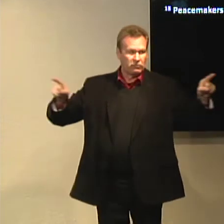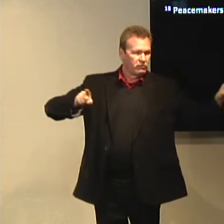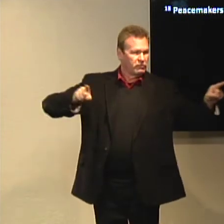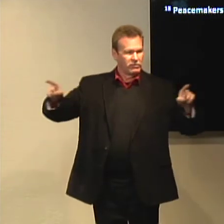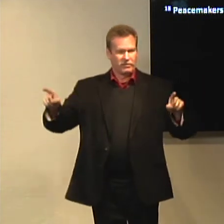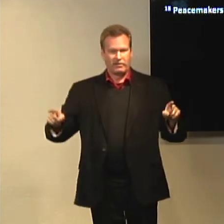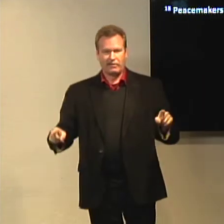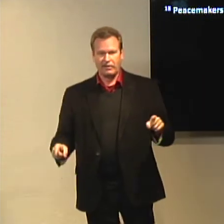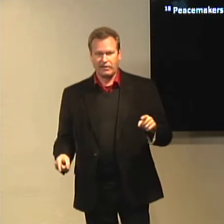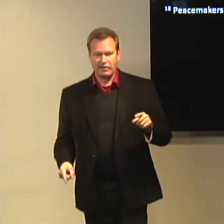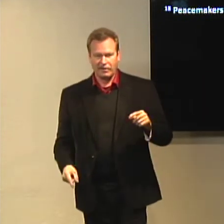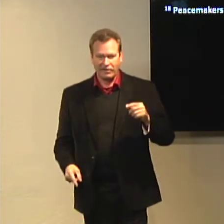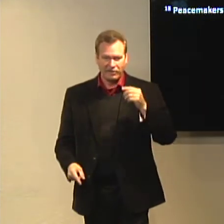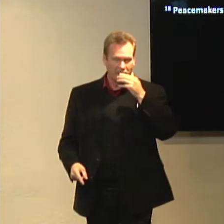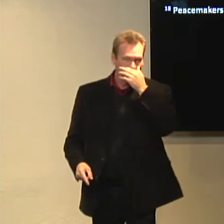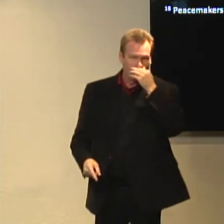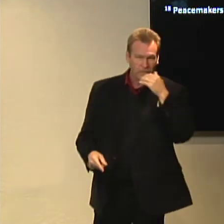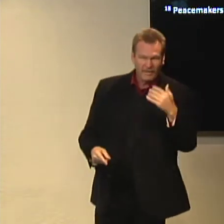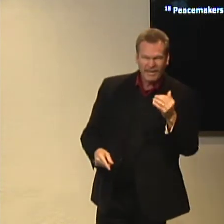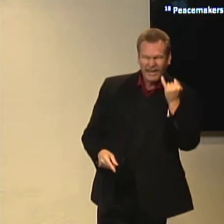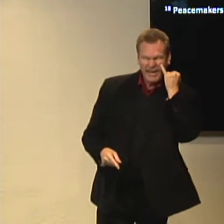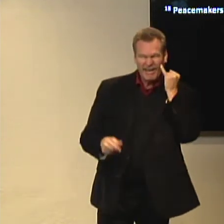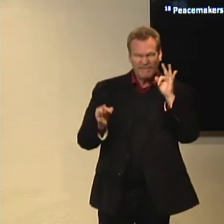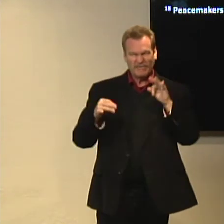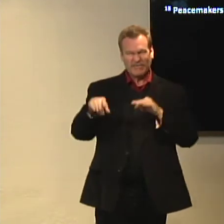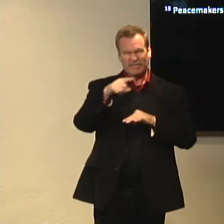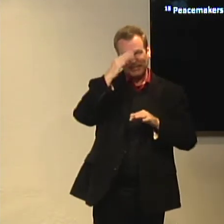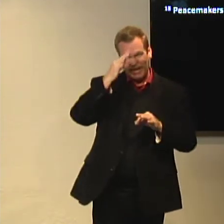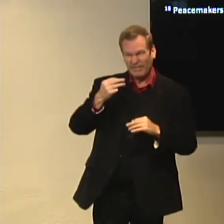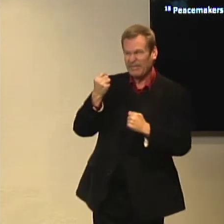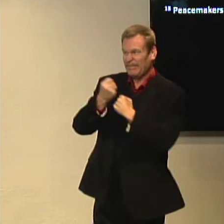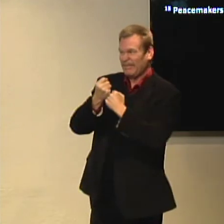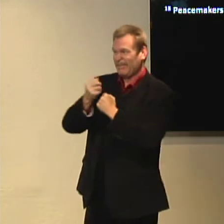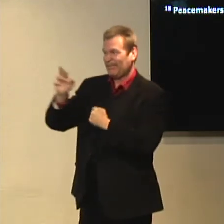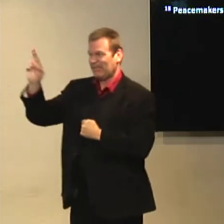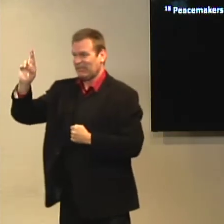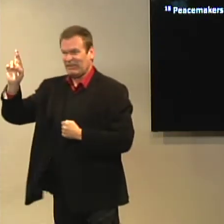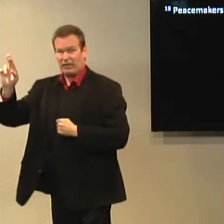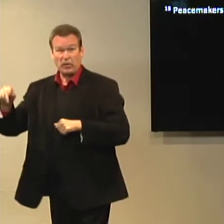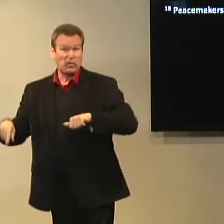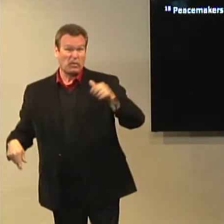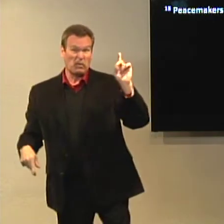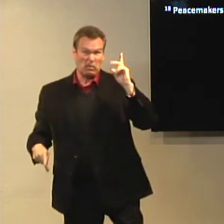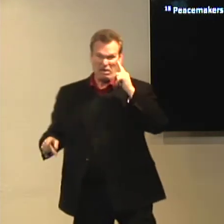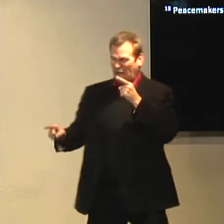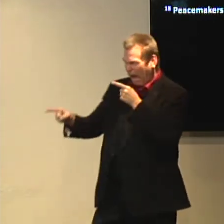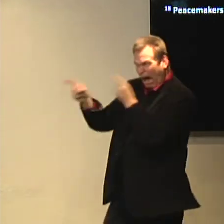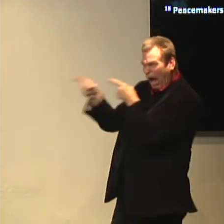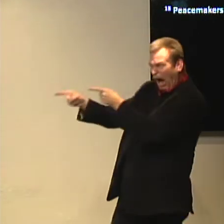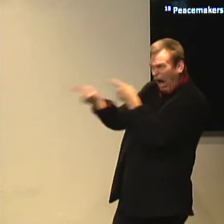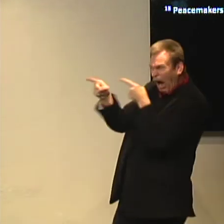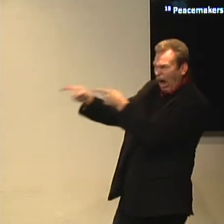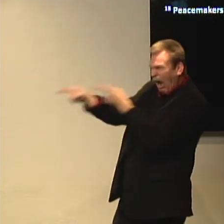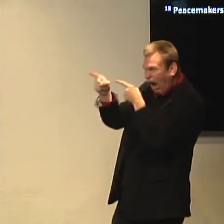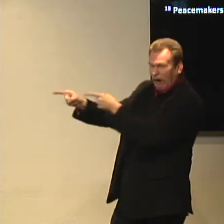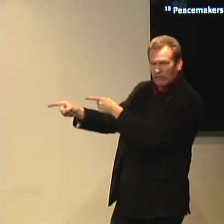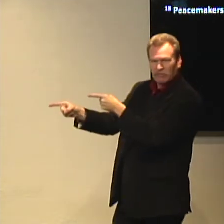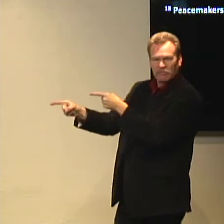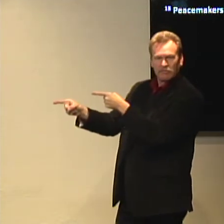such a terrible, terrible division that we had with the elections and everything. And some people say, well, I support the